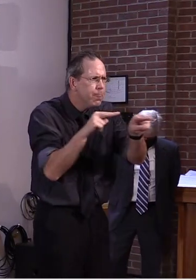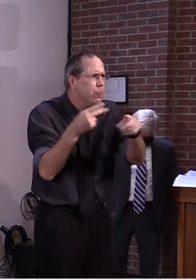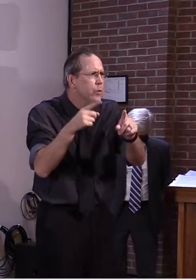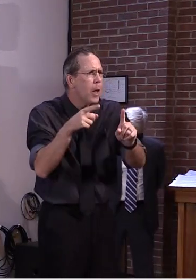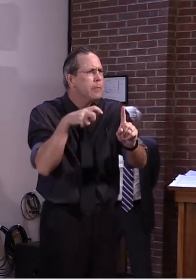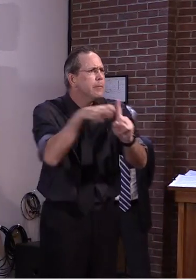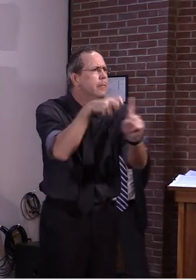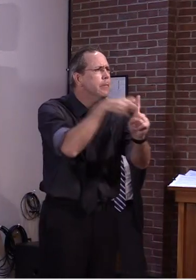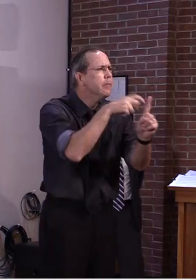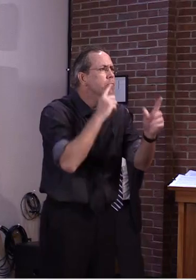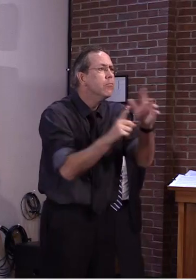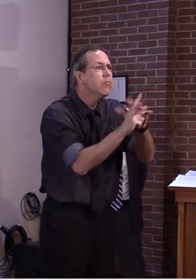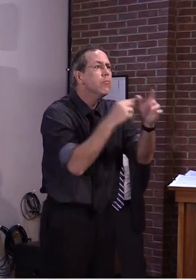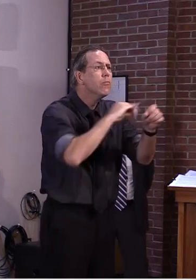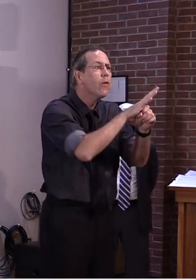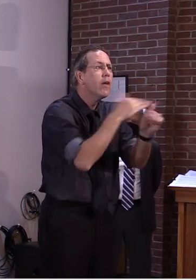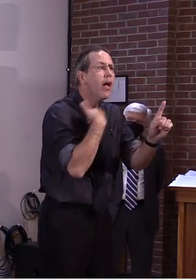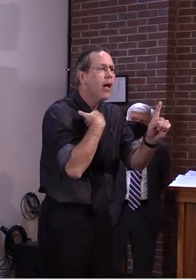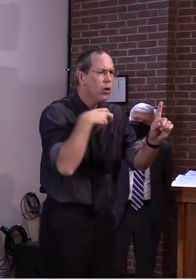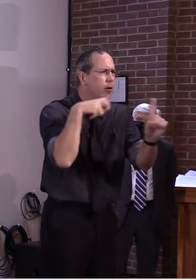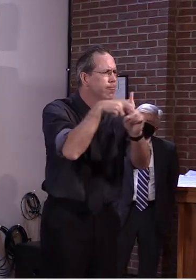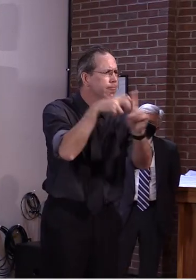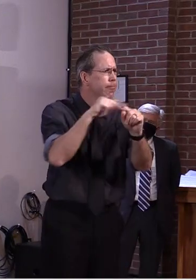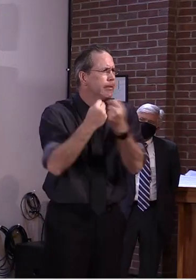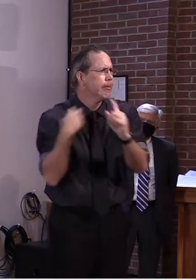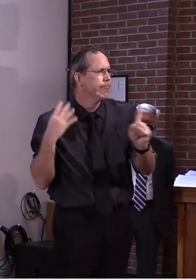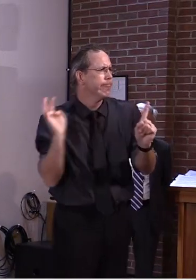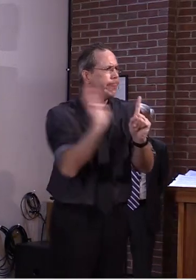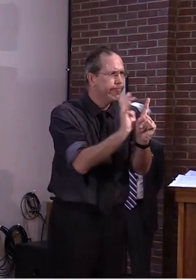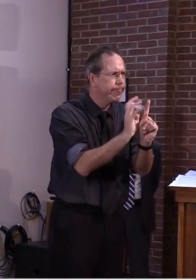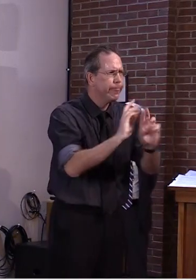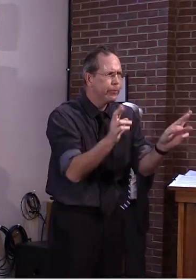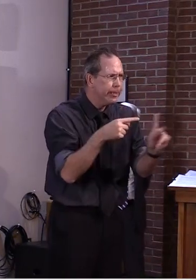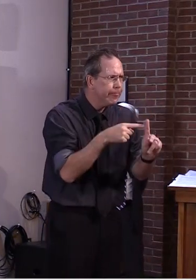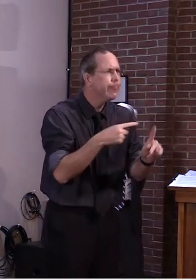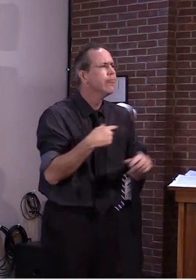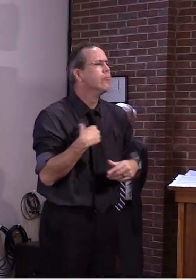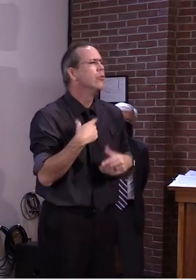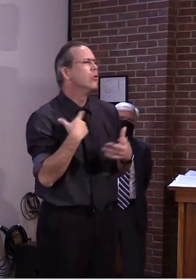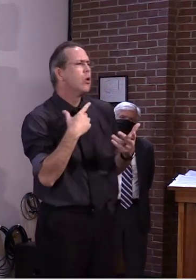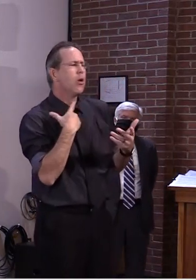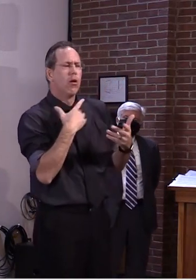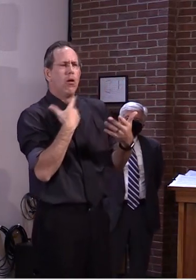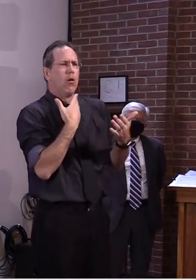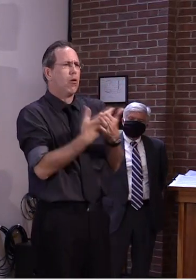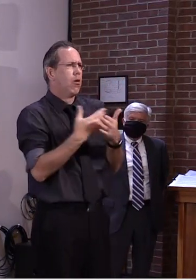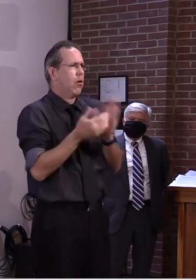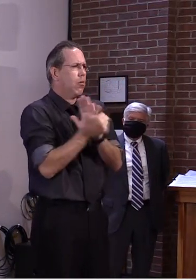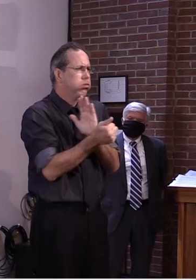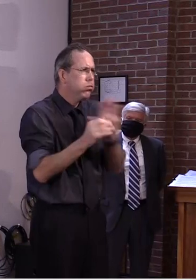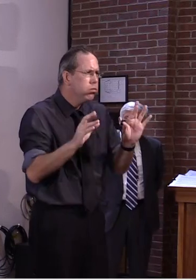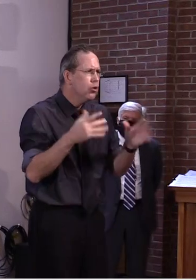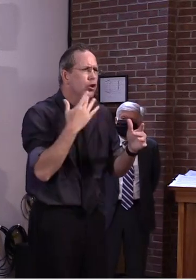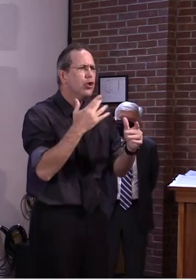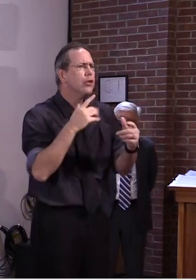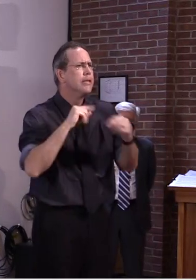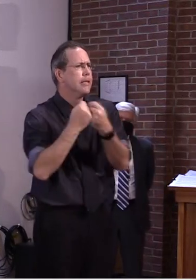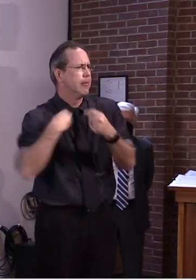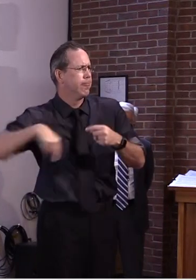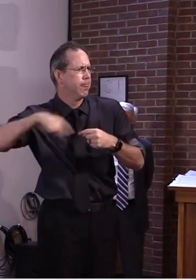state. And with expert contact tracing, isolation, and quarantine to limit the spread of the